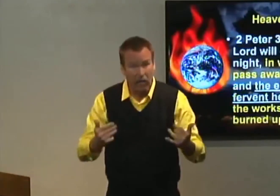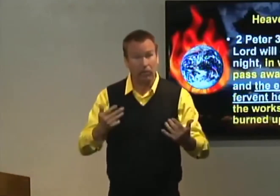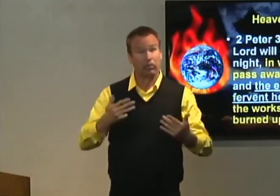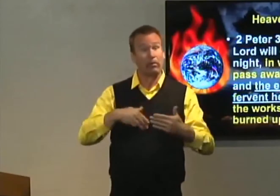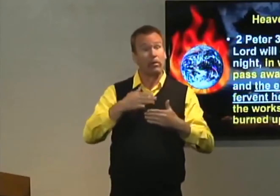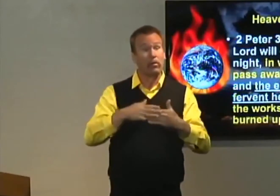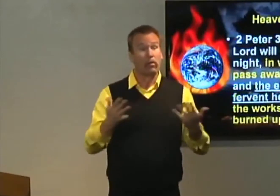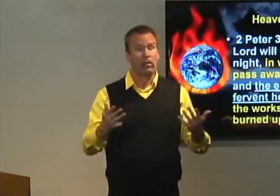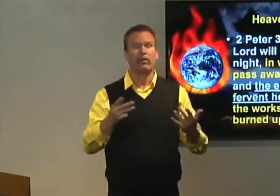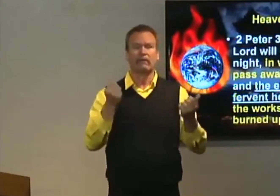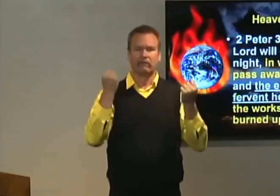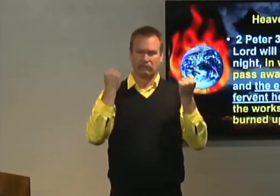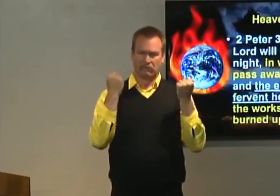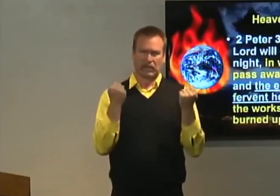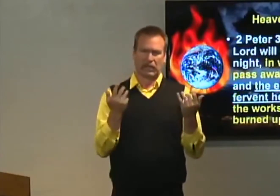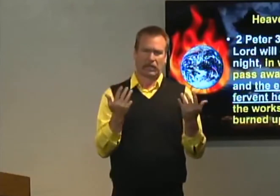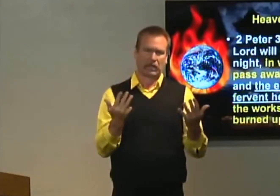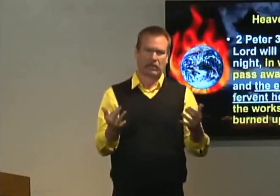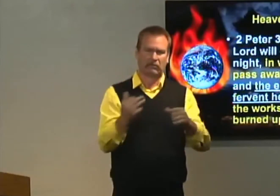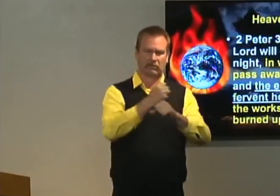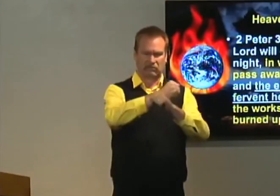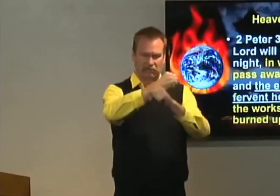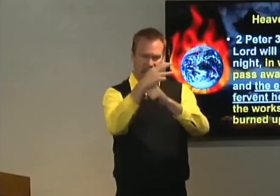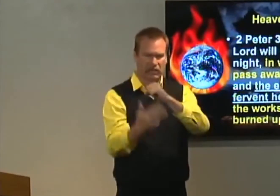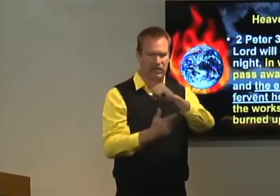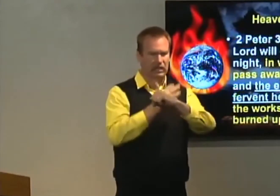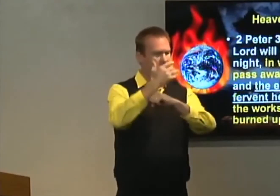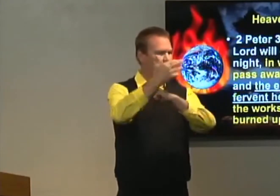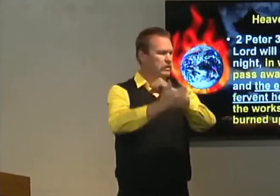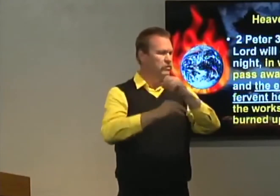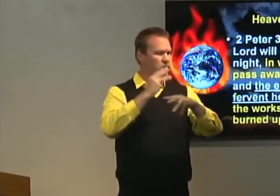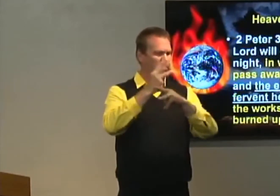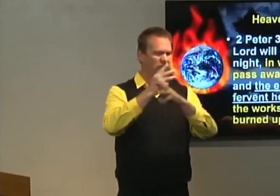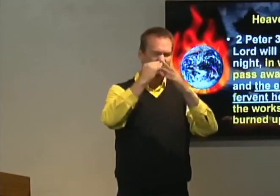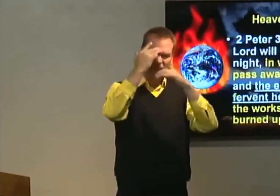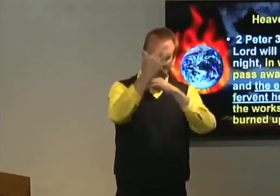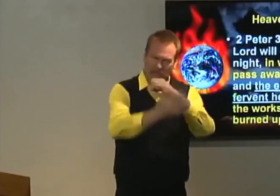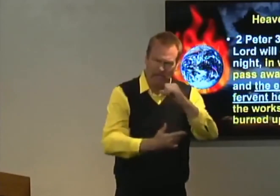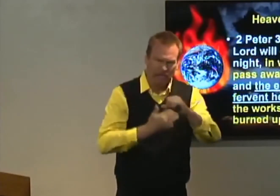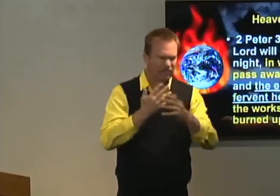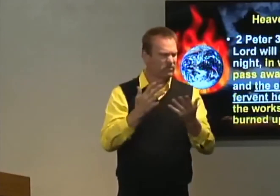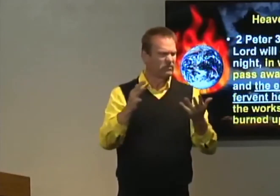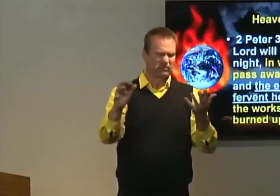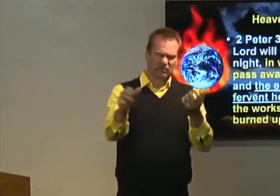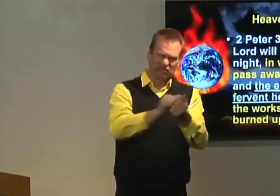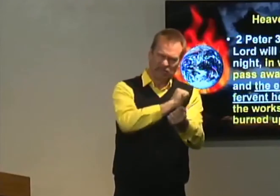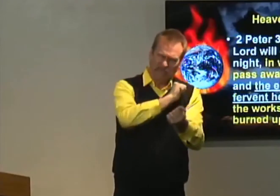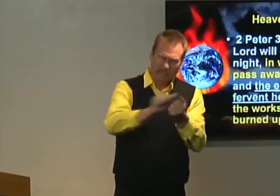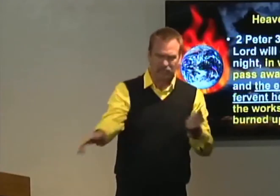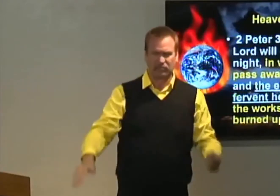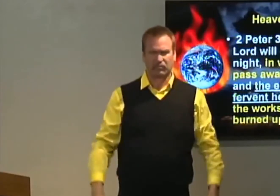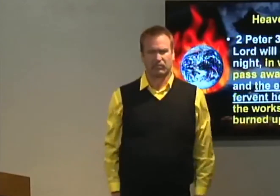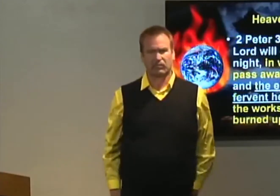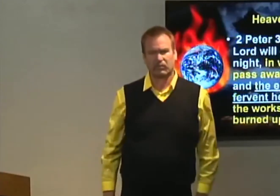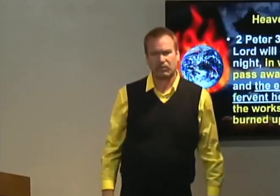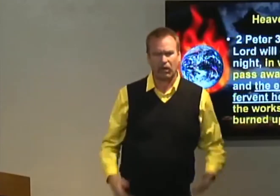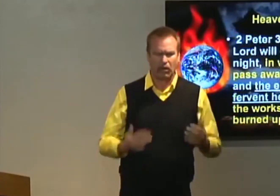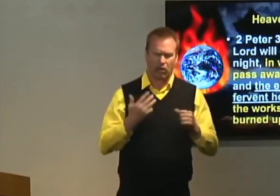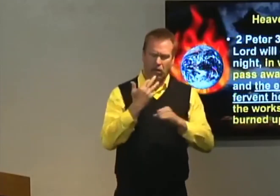that were with him and the animals that were there. But this time it will be fire that consumes the earth. And everything, the